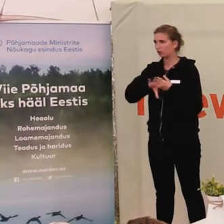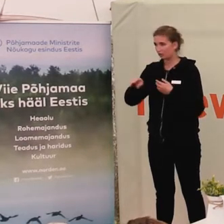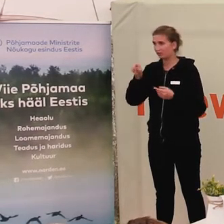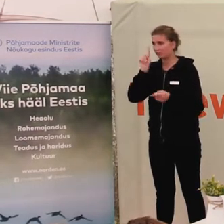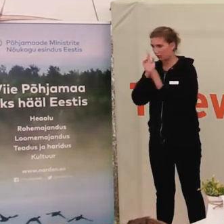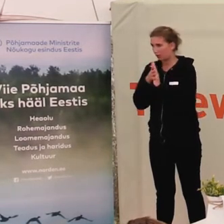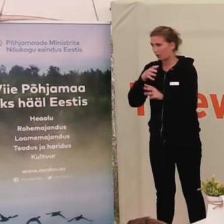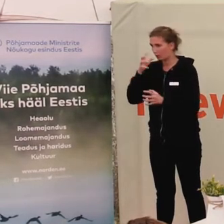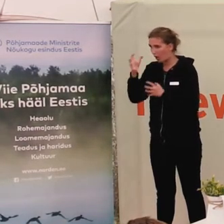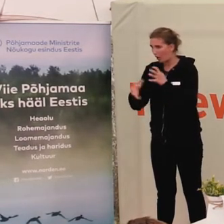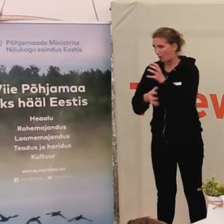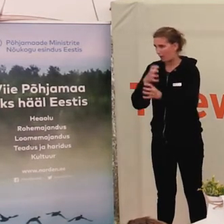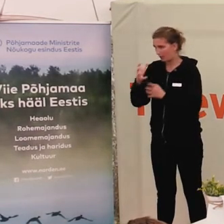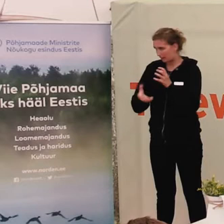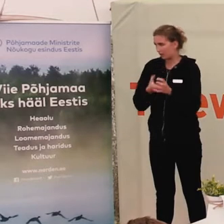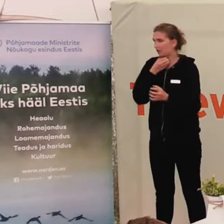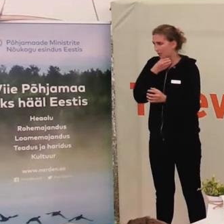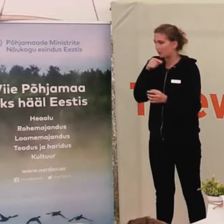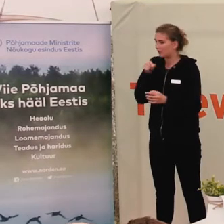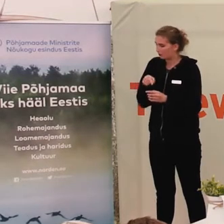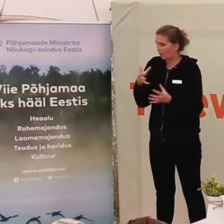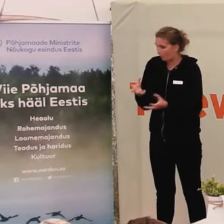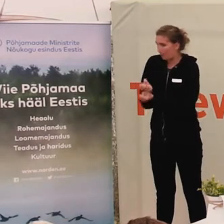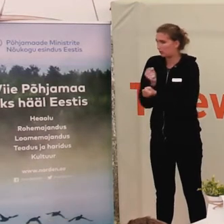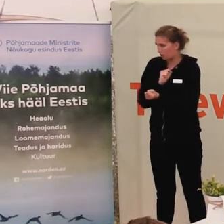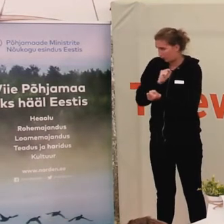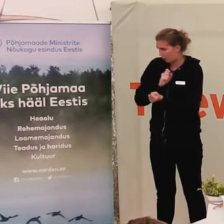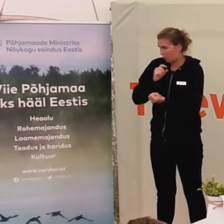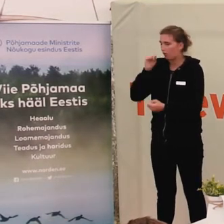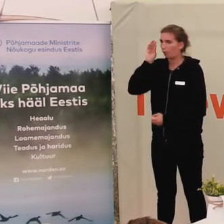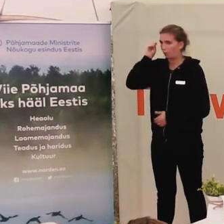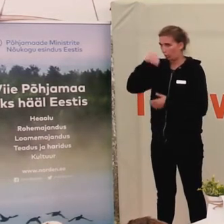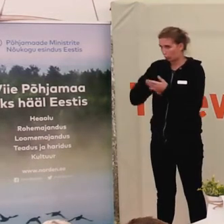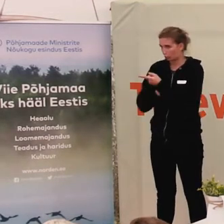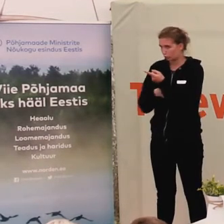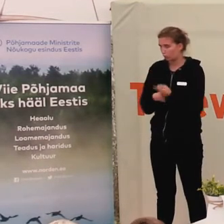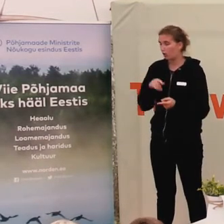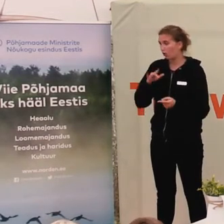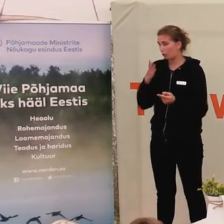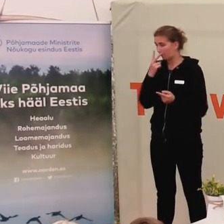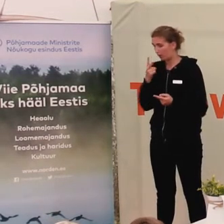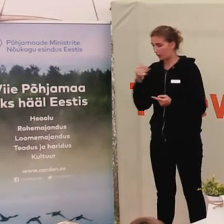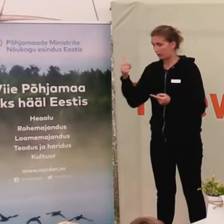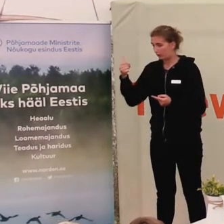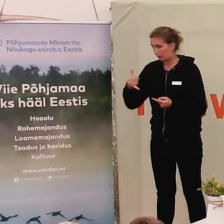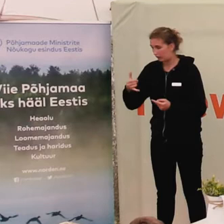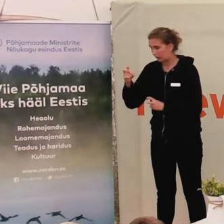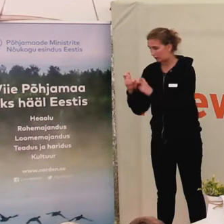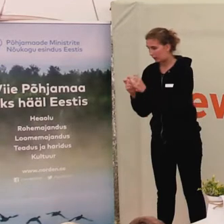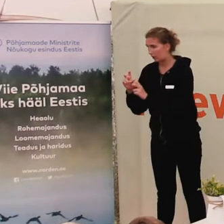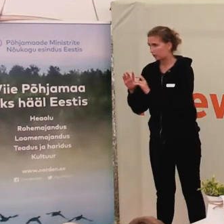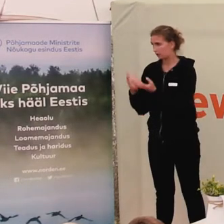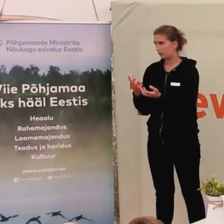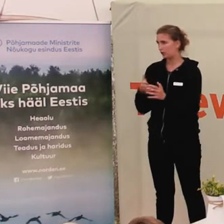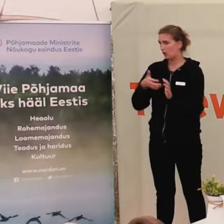crisis at the moment and that we need to do something about it. So, if we look at oil companies or coal